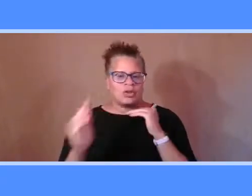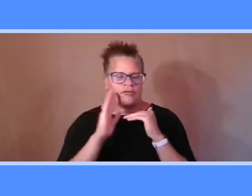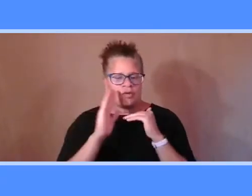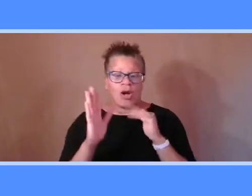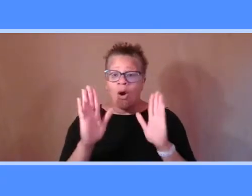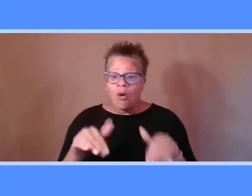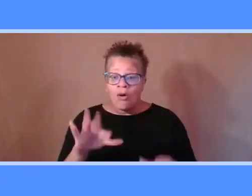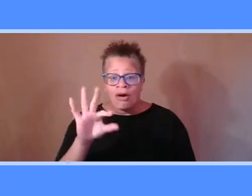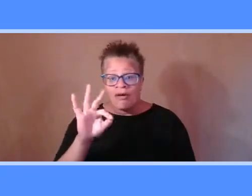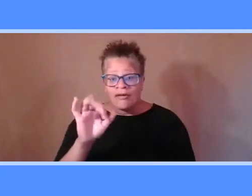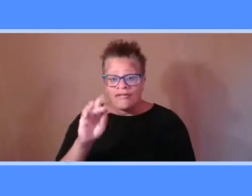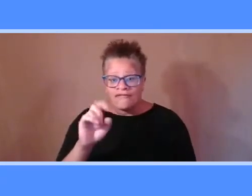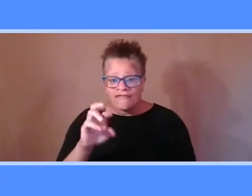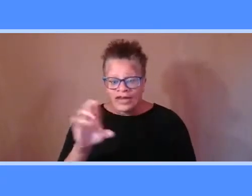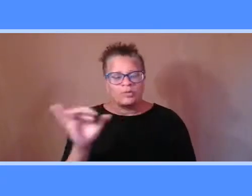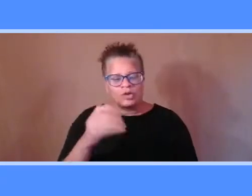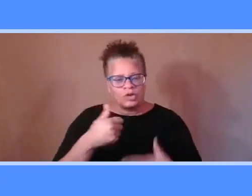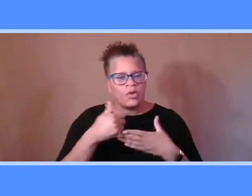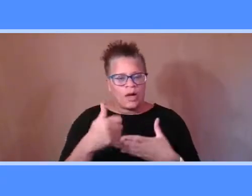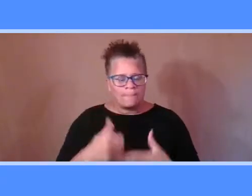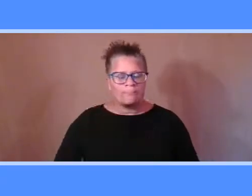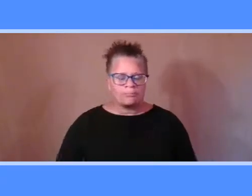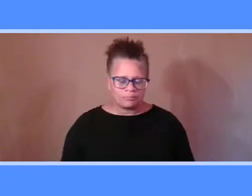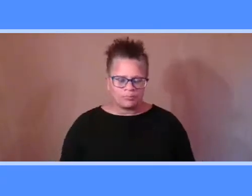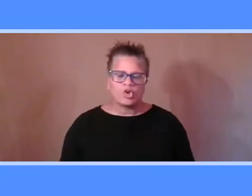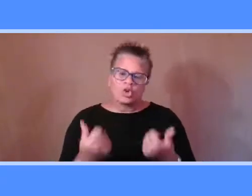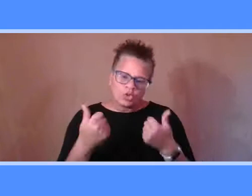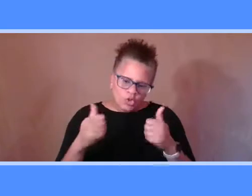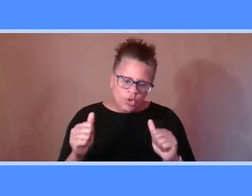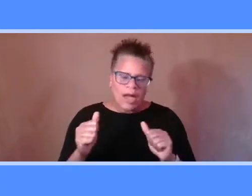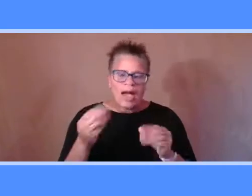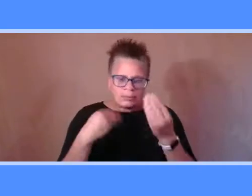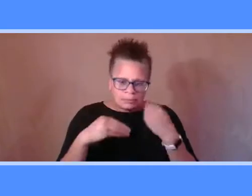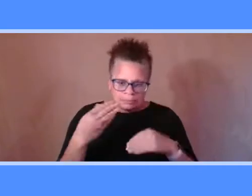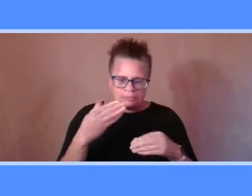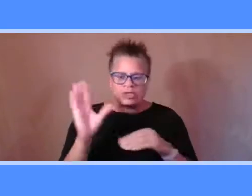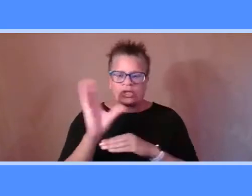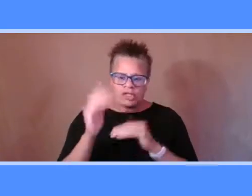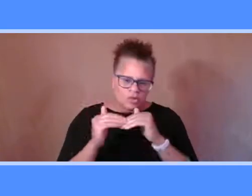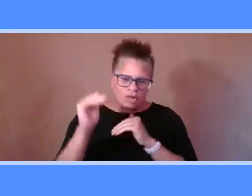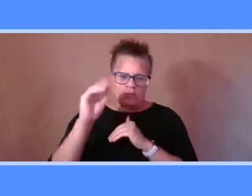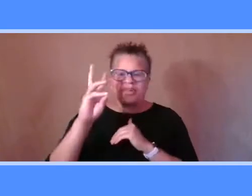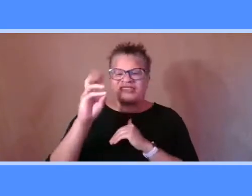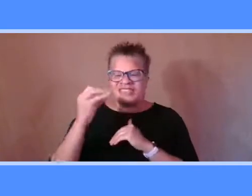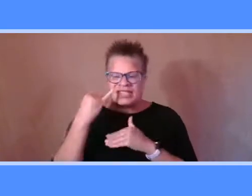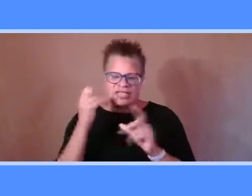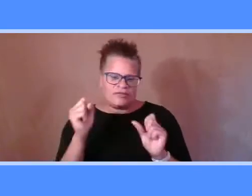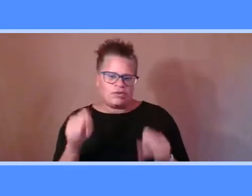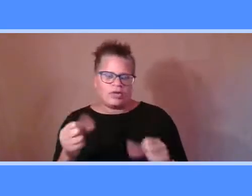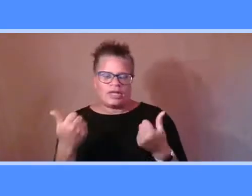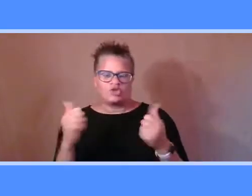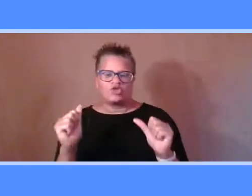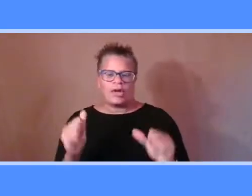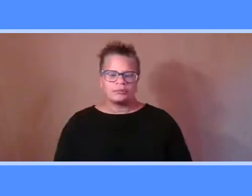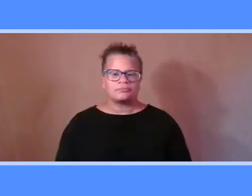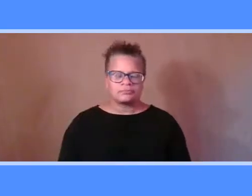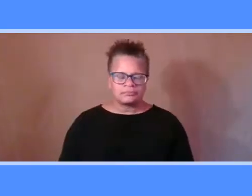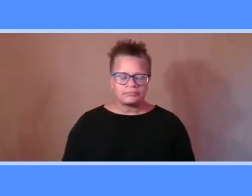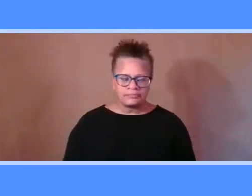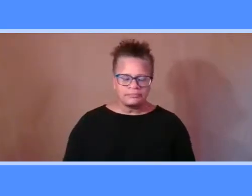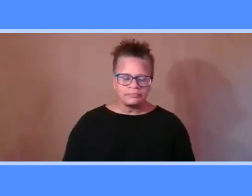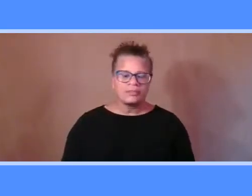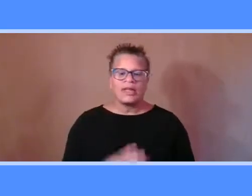Fiber can help with cholesterol as well. So try to get that good cholesterol above 60 if you can. And